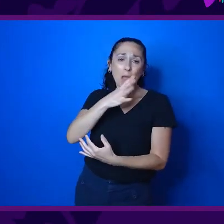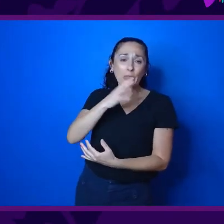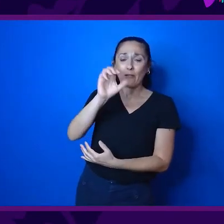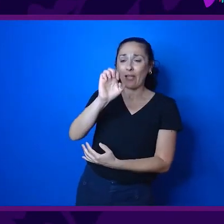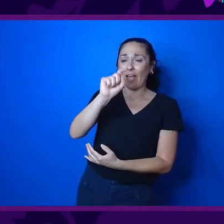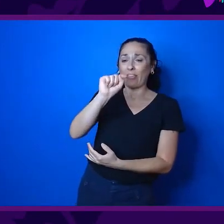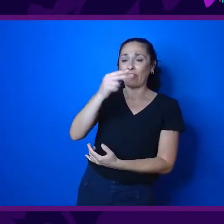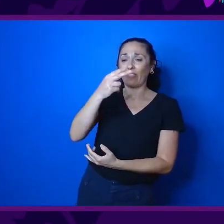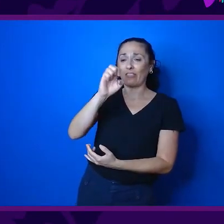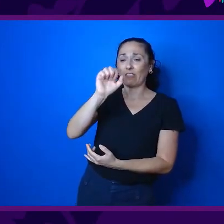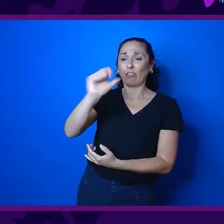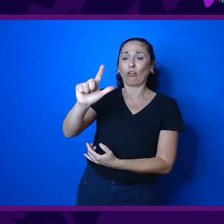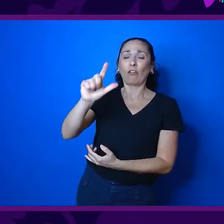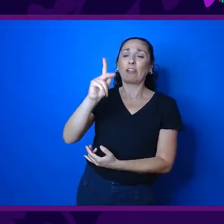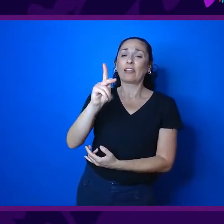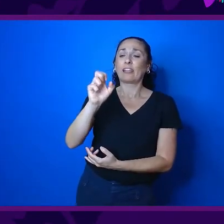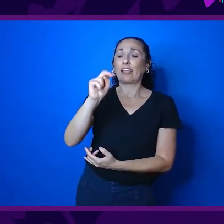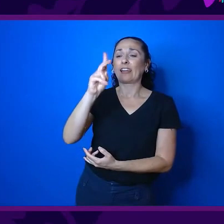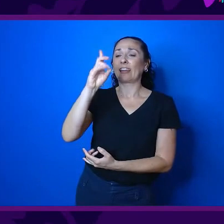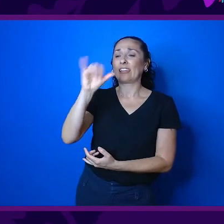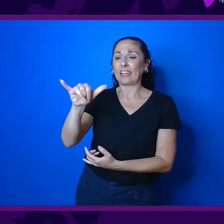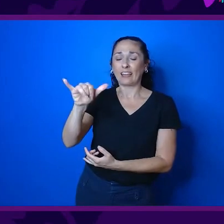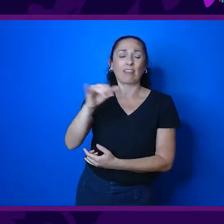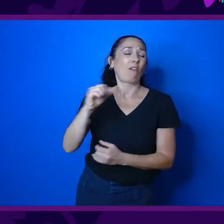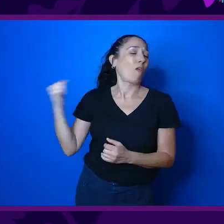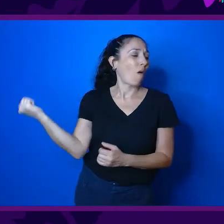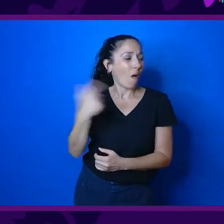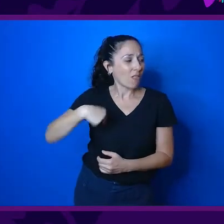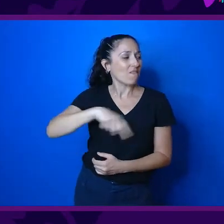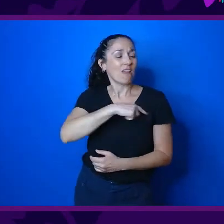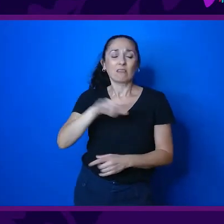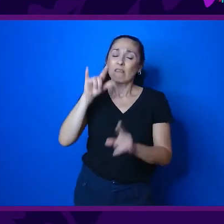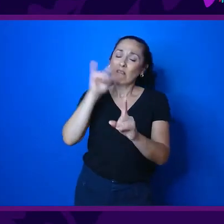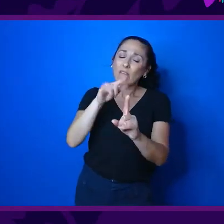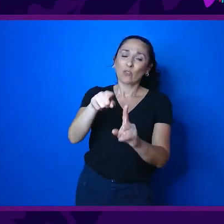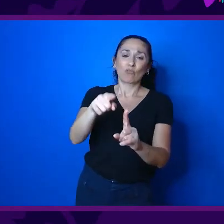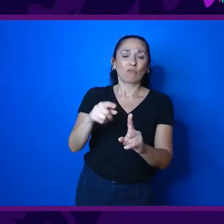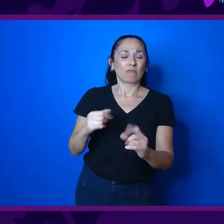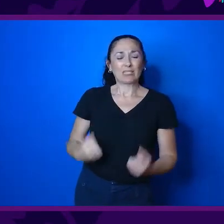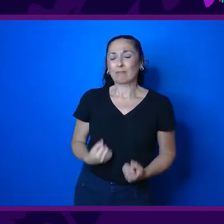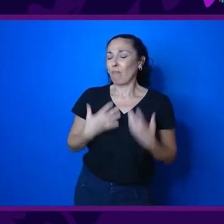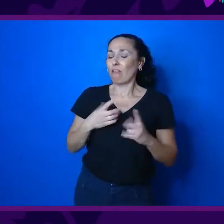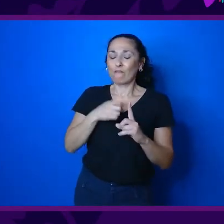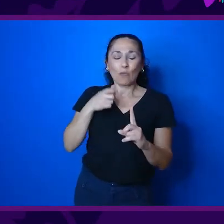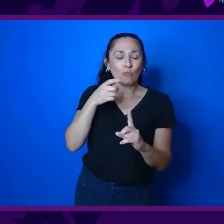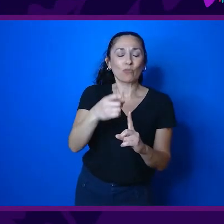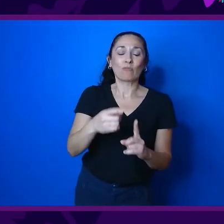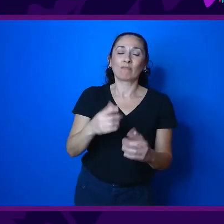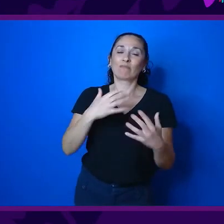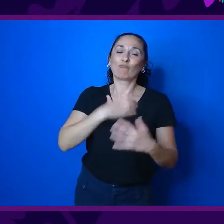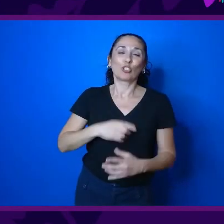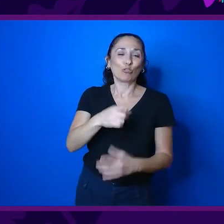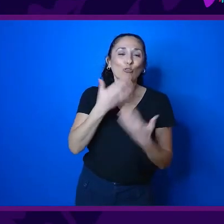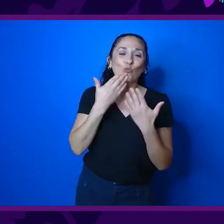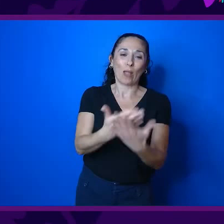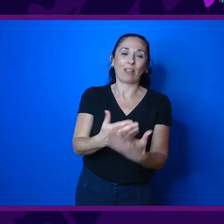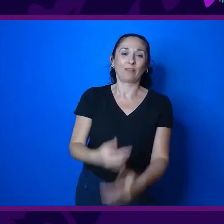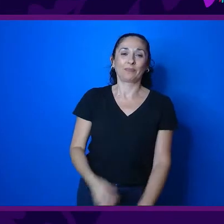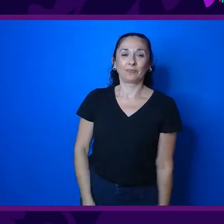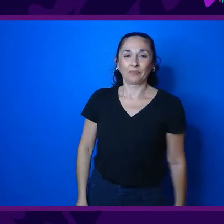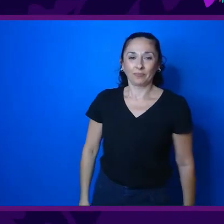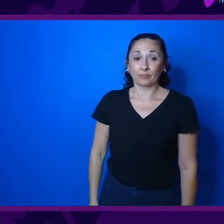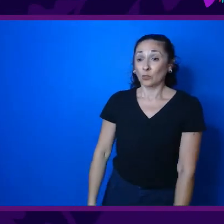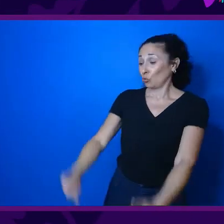of us. We love you, we are inspired by you, and we wish you well. Today I want to wish my